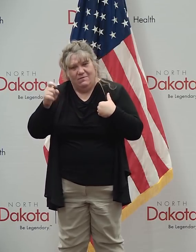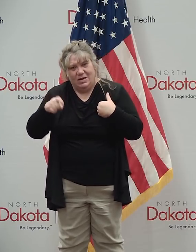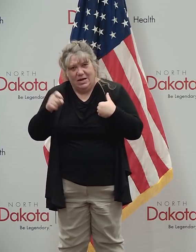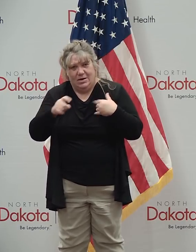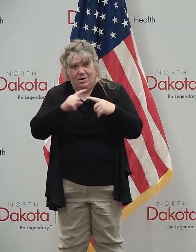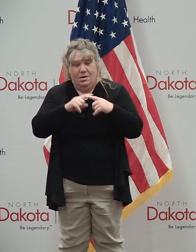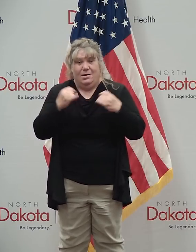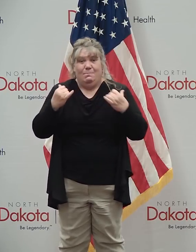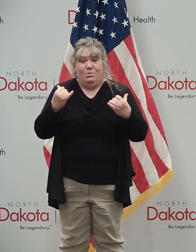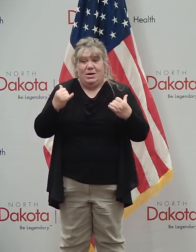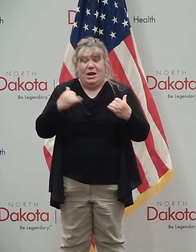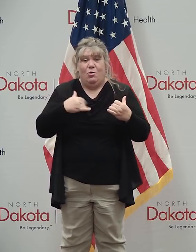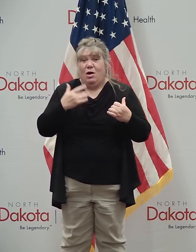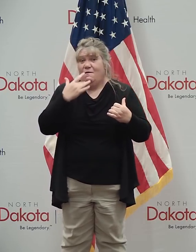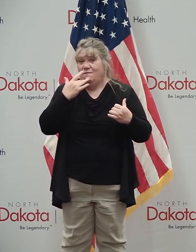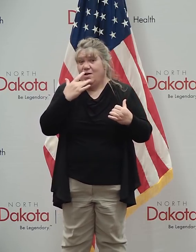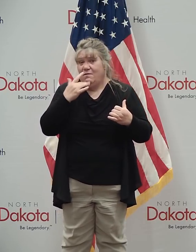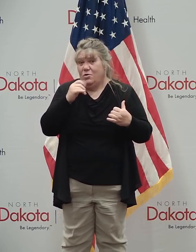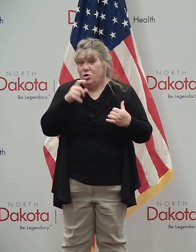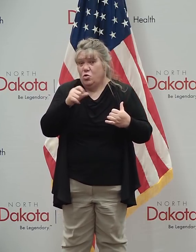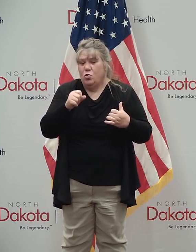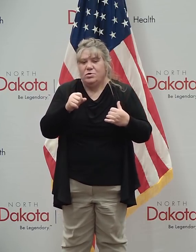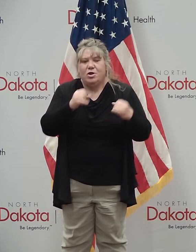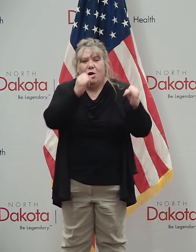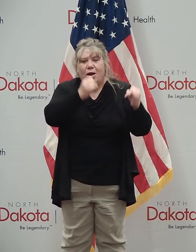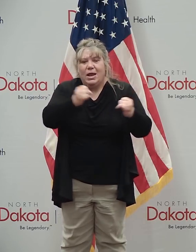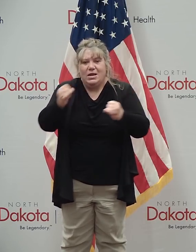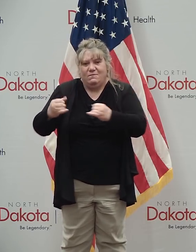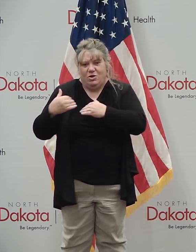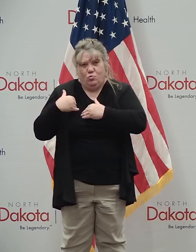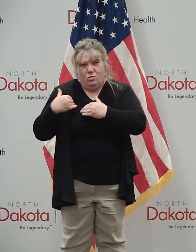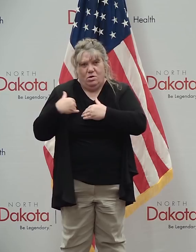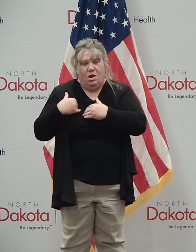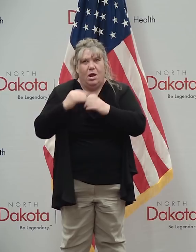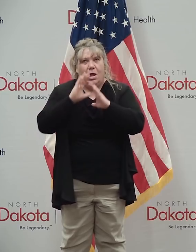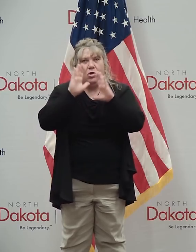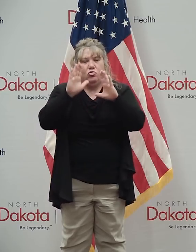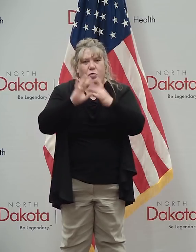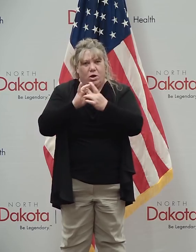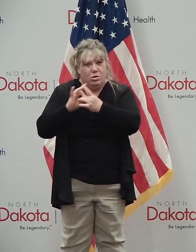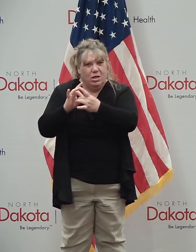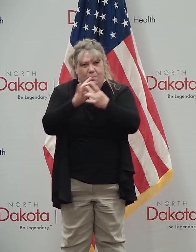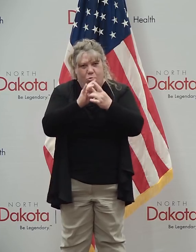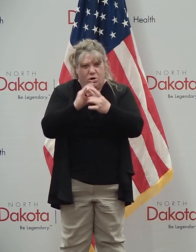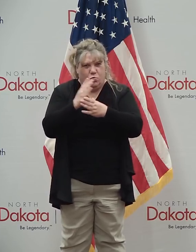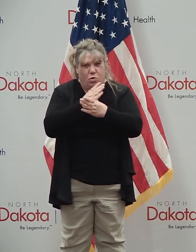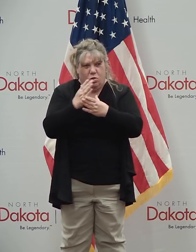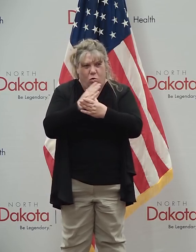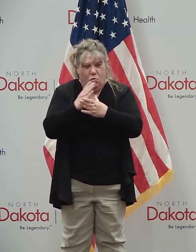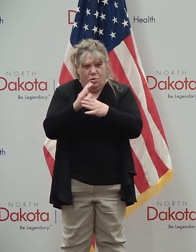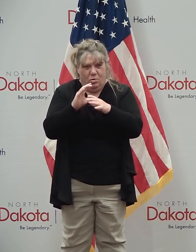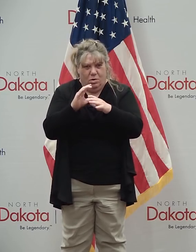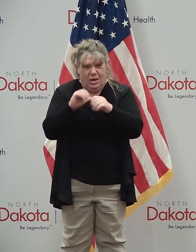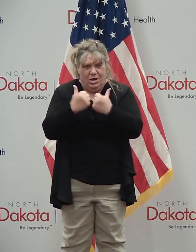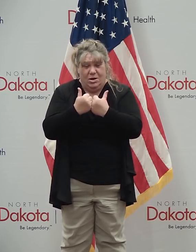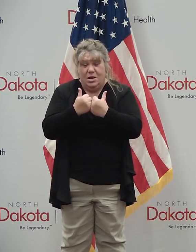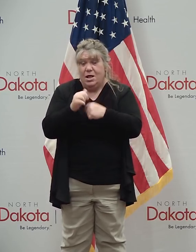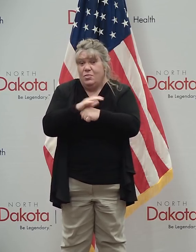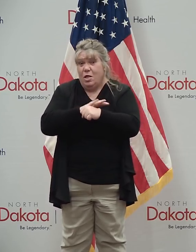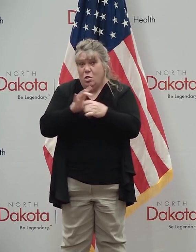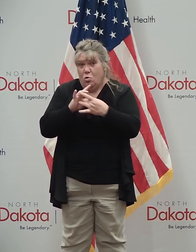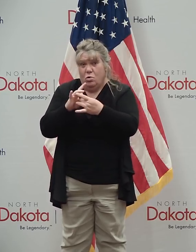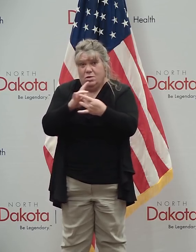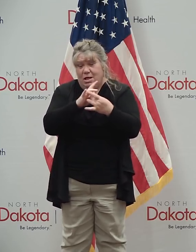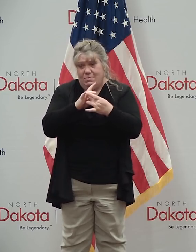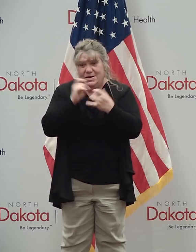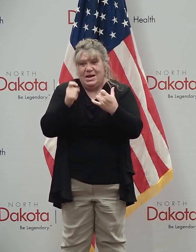now, our favorite tools are individual responsibility and great collaboration with local partners, and that local collaboration has to